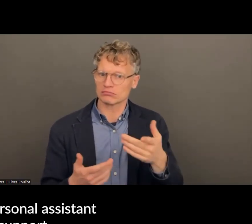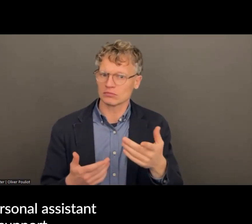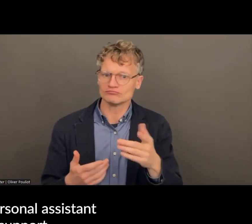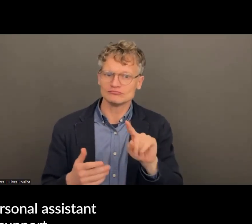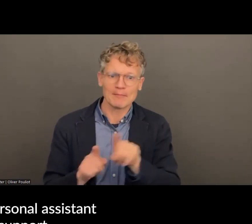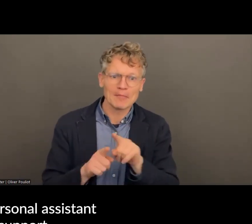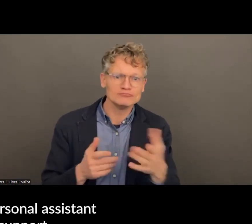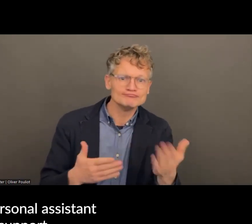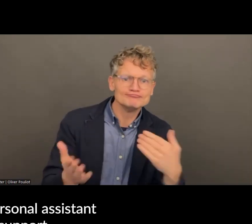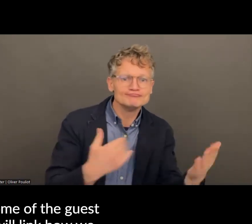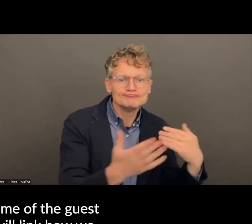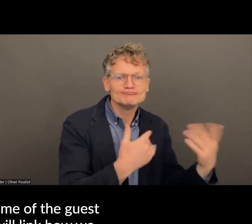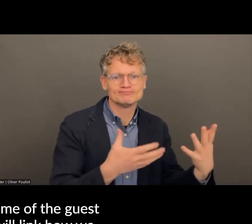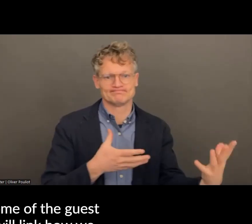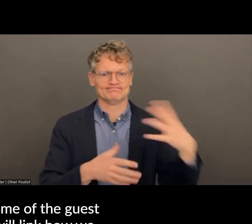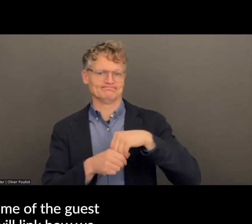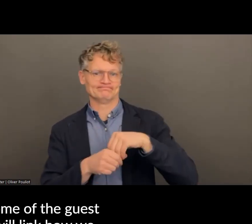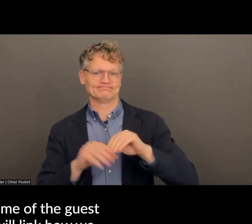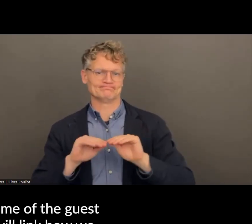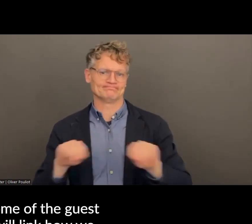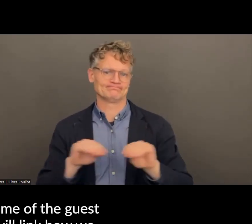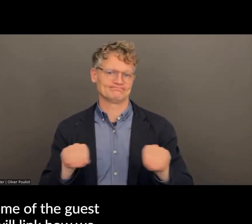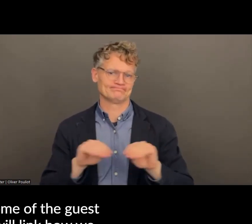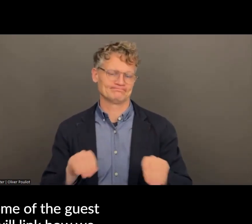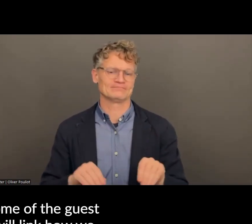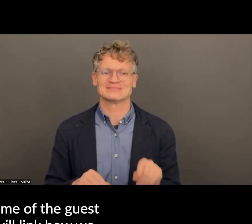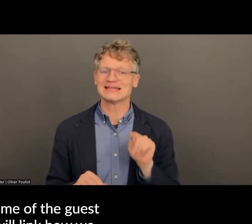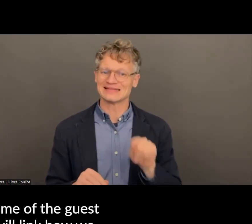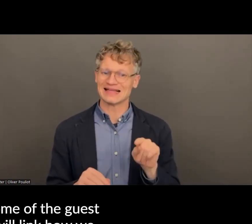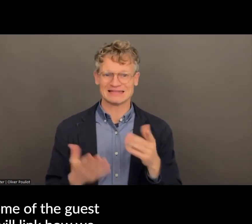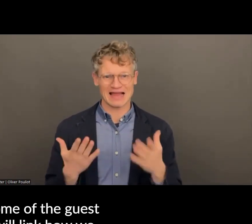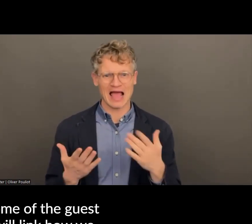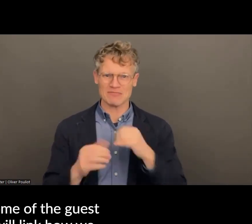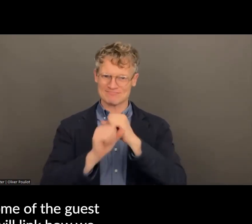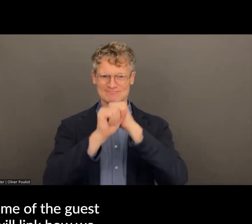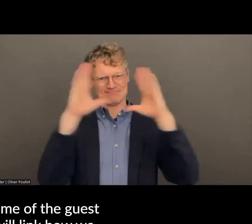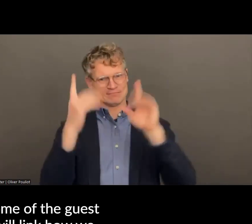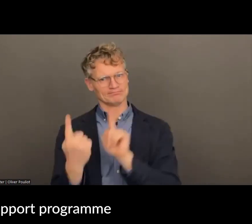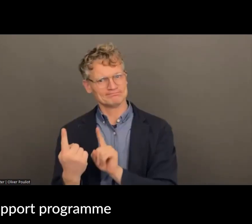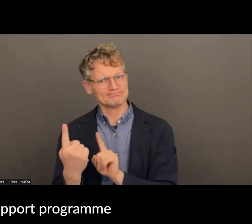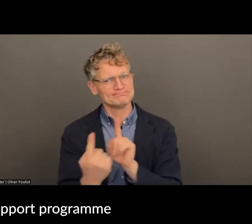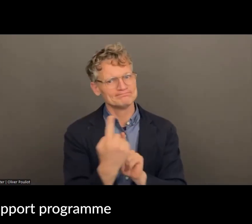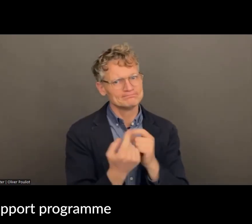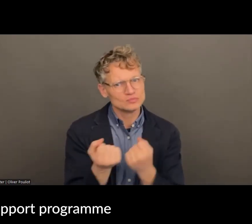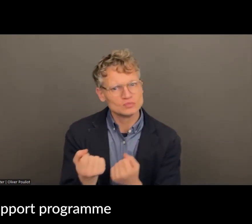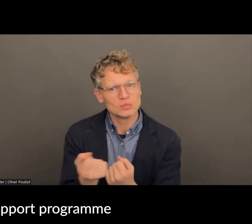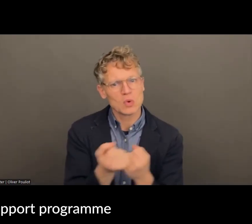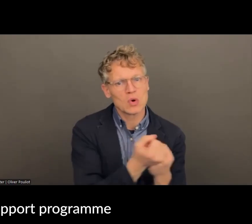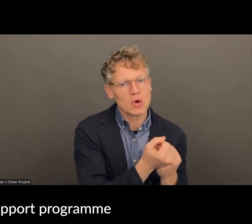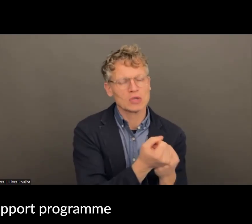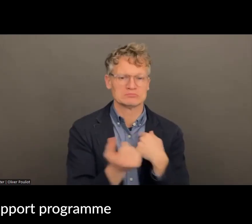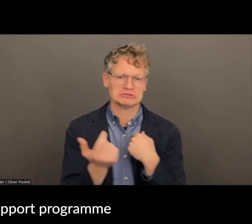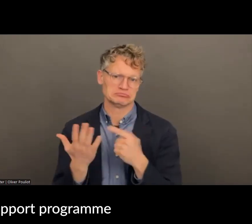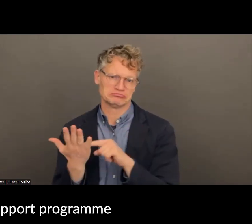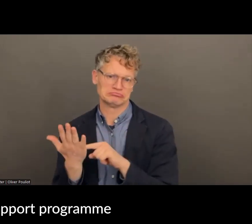the personal assistant and one-to-one support, so I just want to give some of the case story as example that will link how we work in the one-to-one